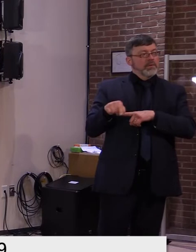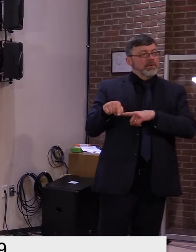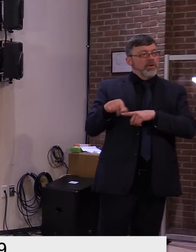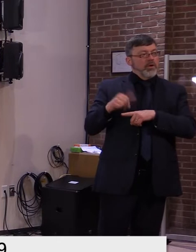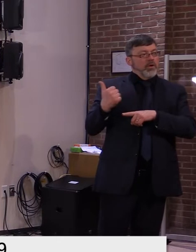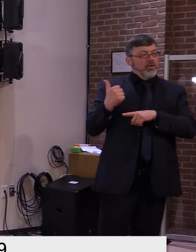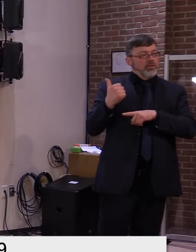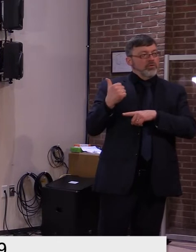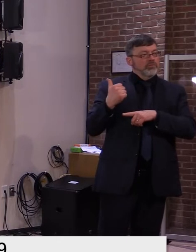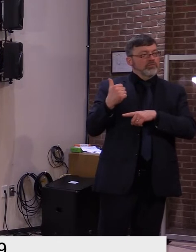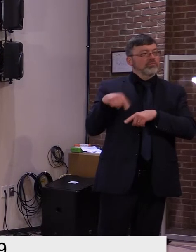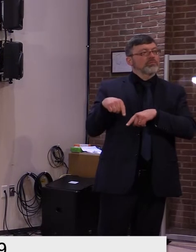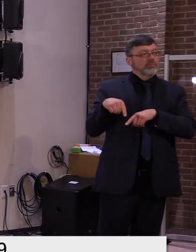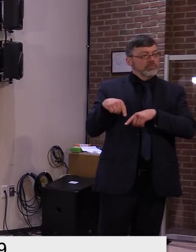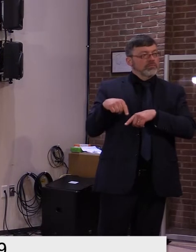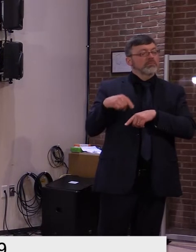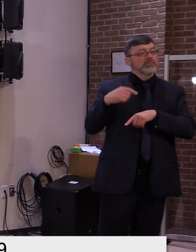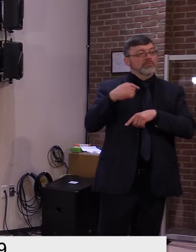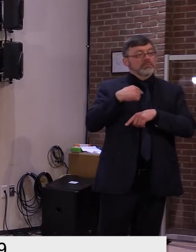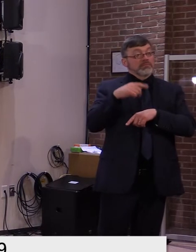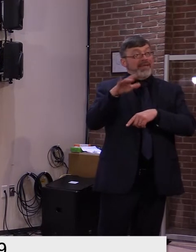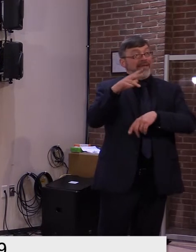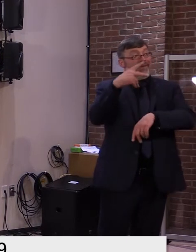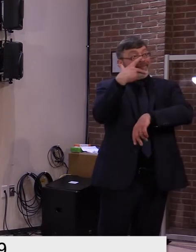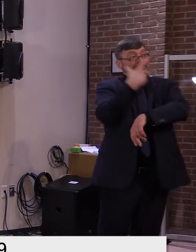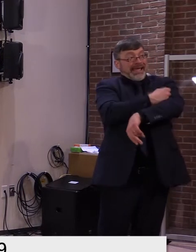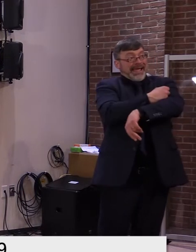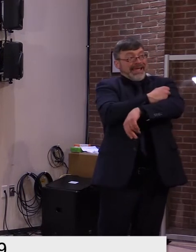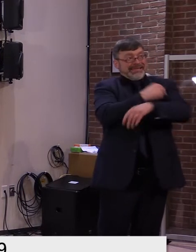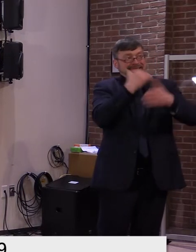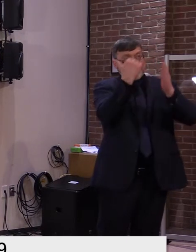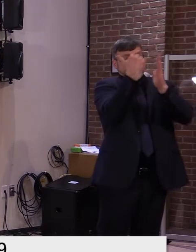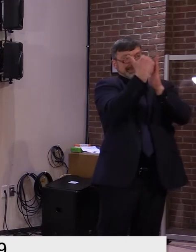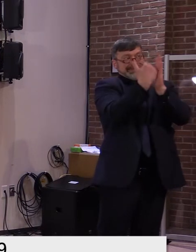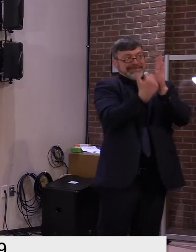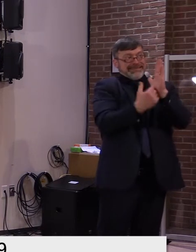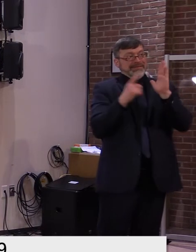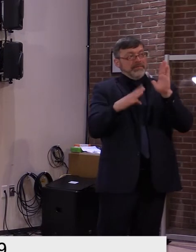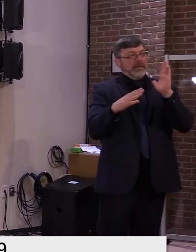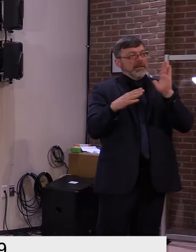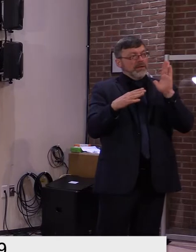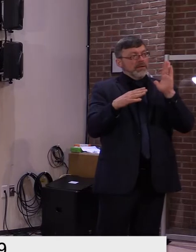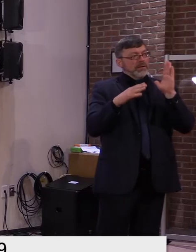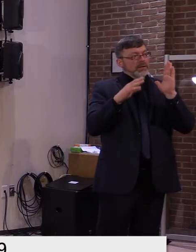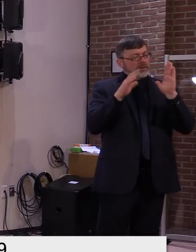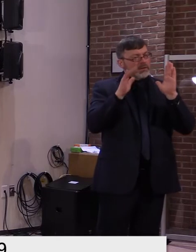counties that are really lagging in distribution in getting vaccines into people's arms.